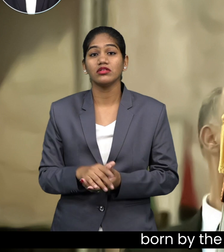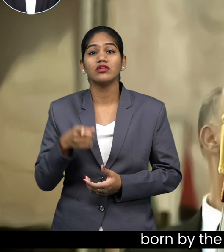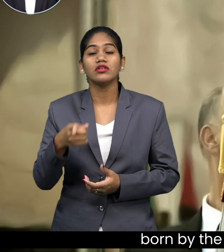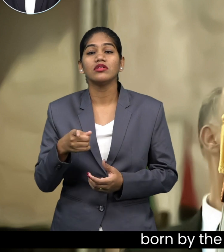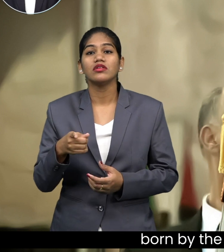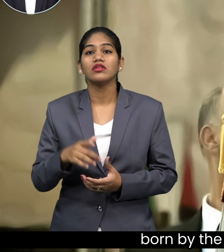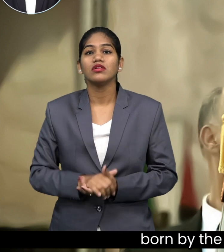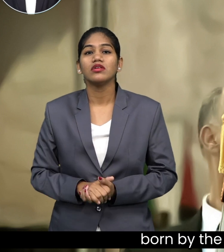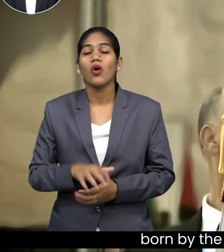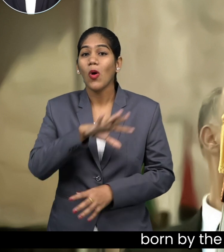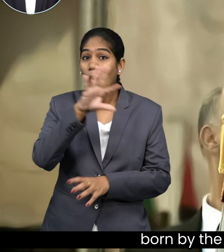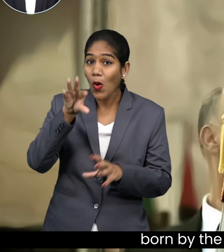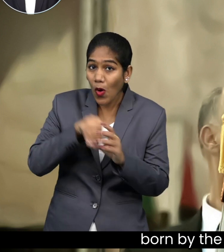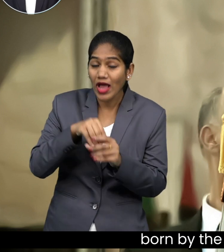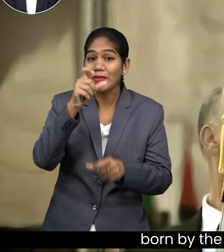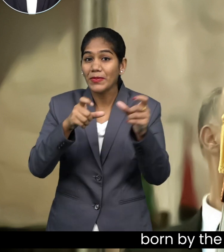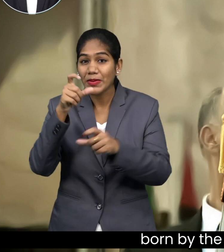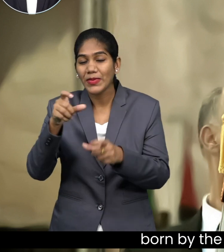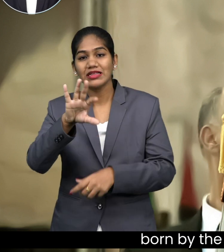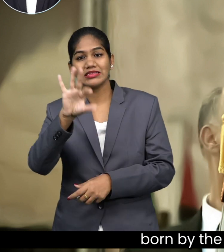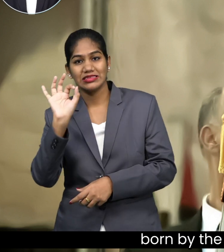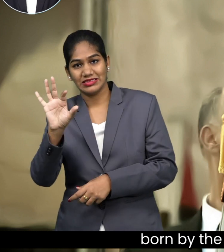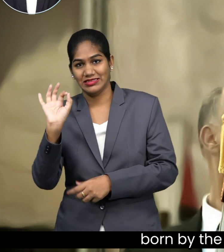by the peoples' representatives.